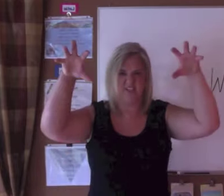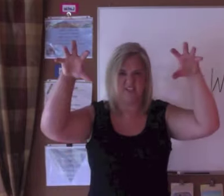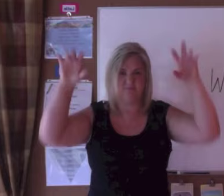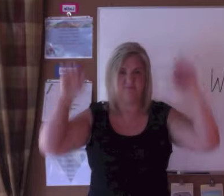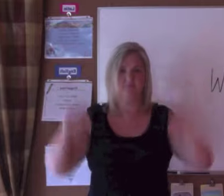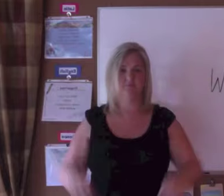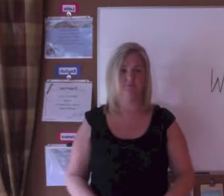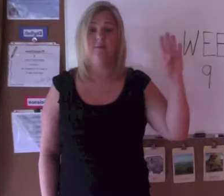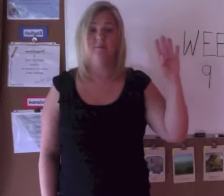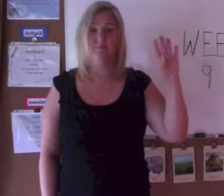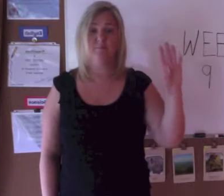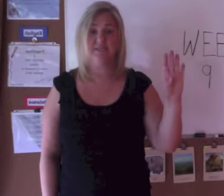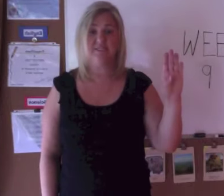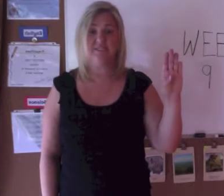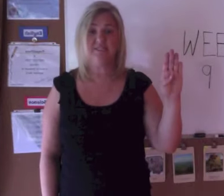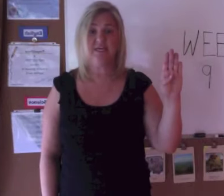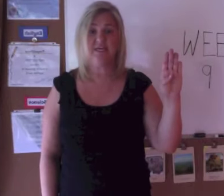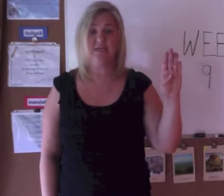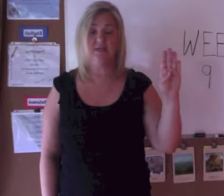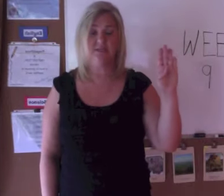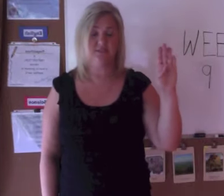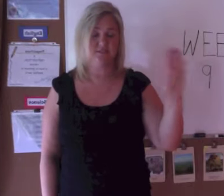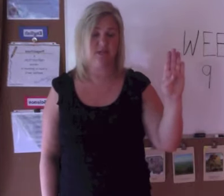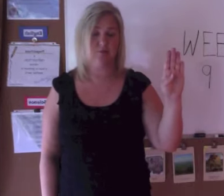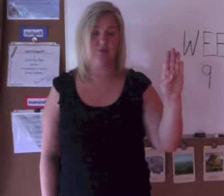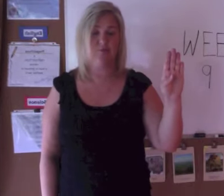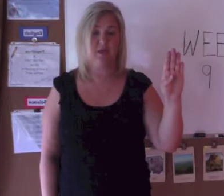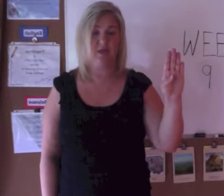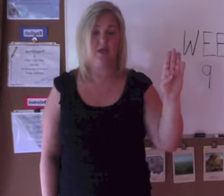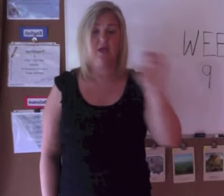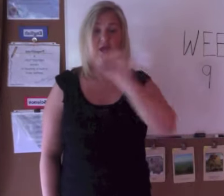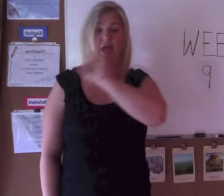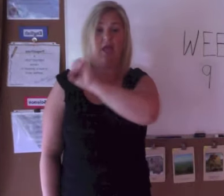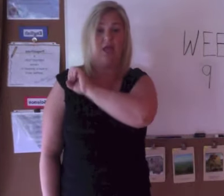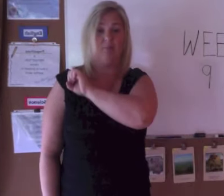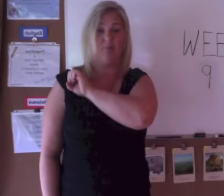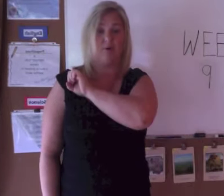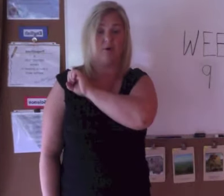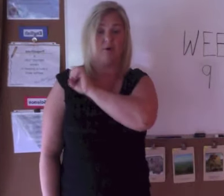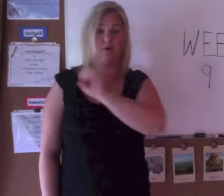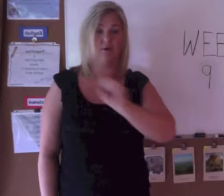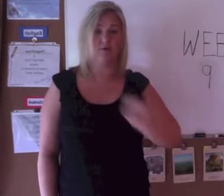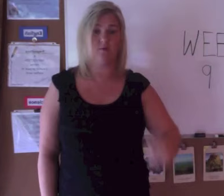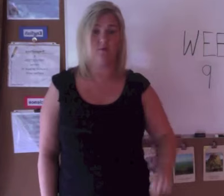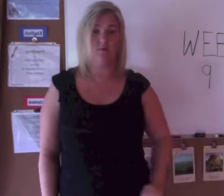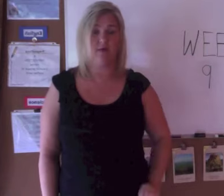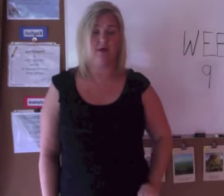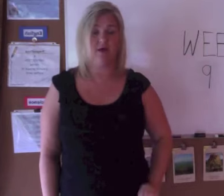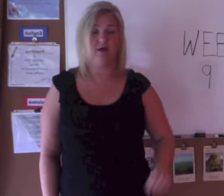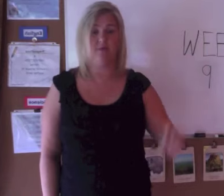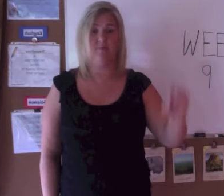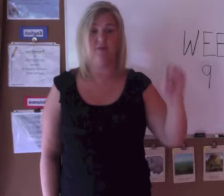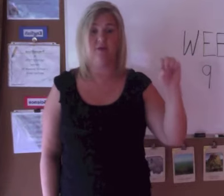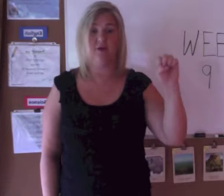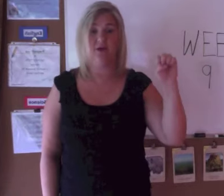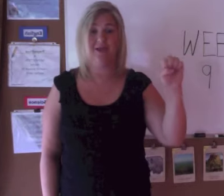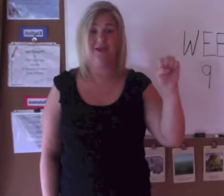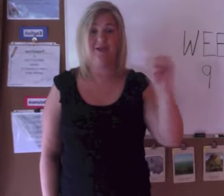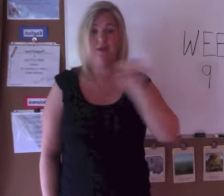barbarians. Byzantine, this is sign language B. Emperor, we make the letter E, and